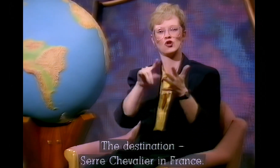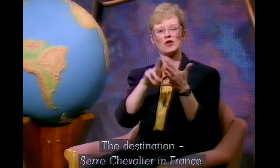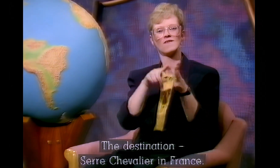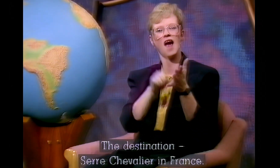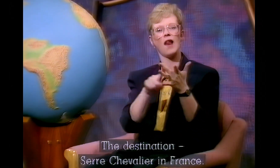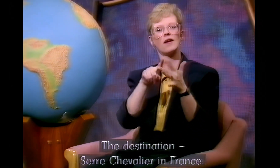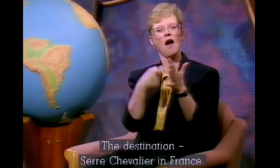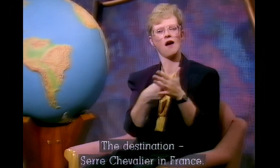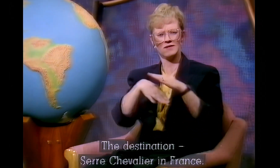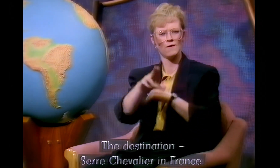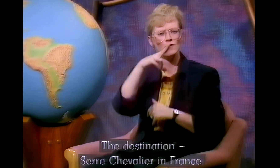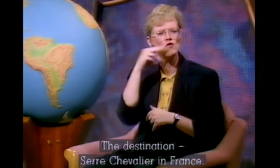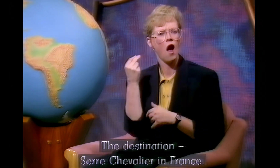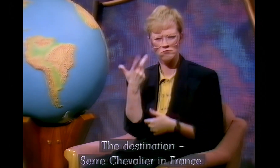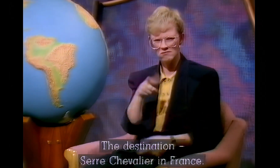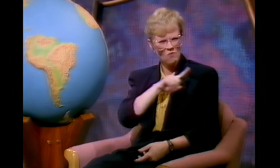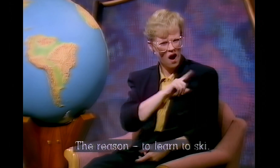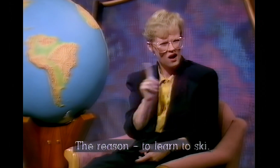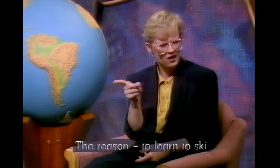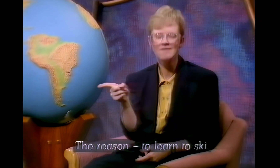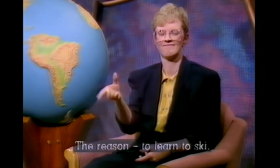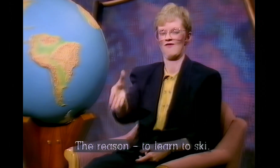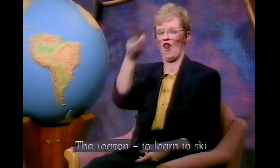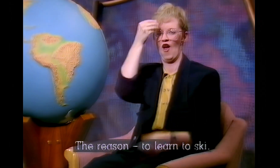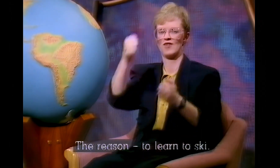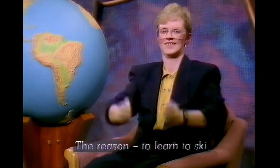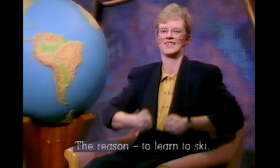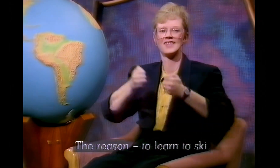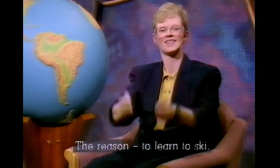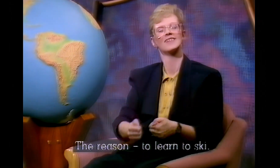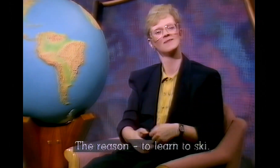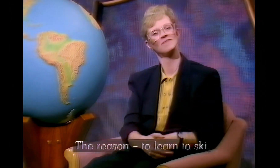Chevalier in France. The reason? To learn to ski.